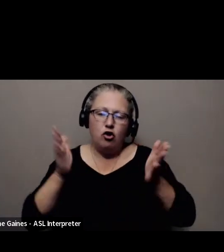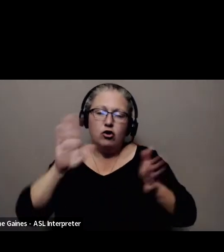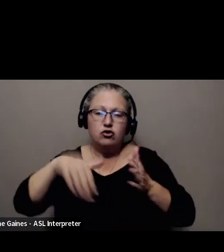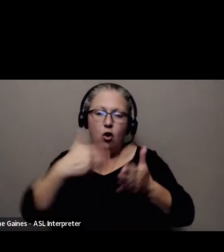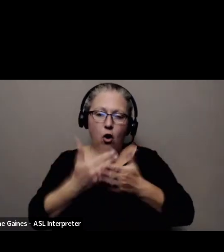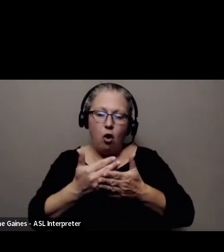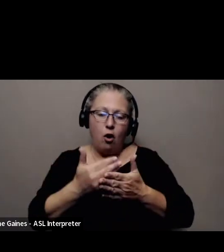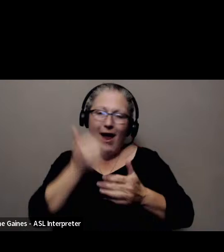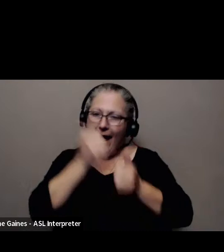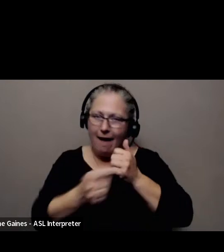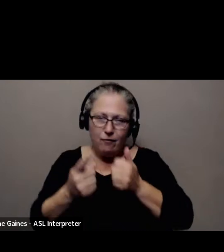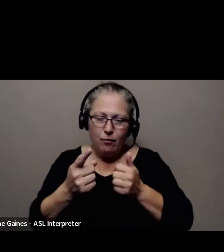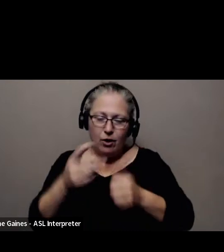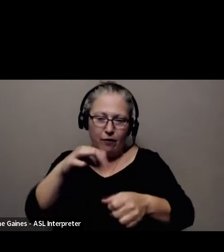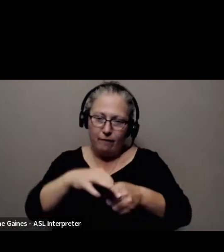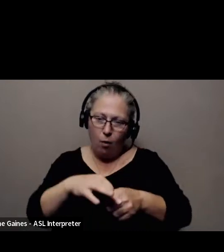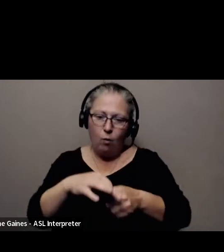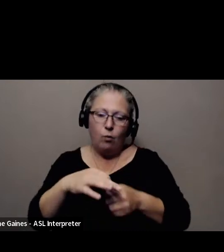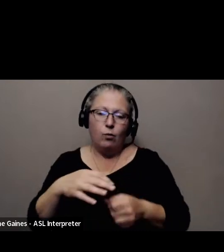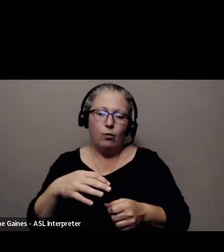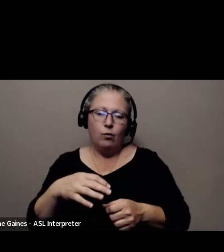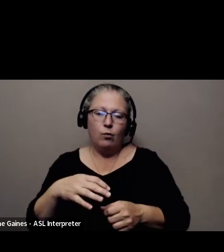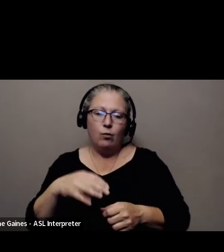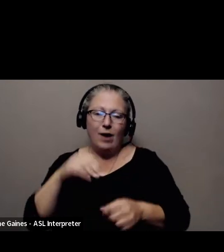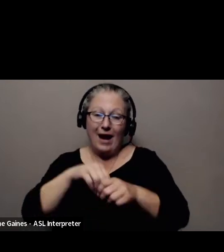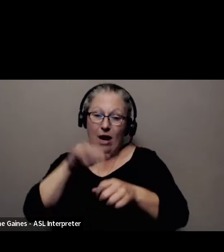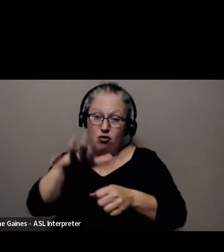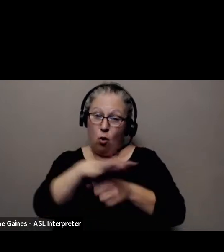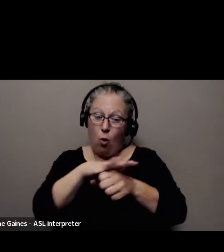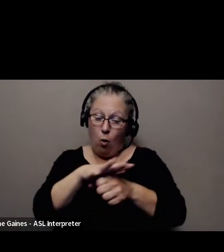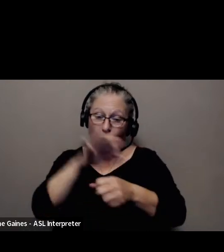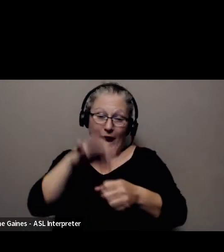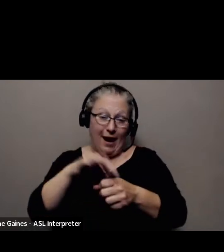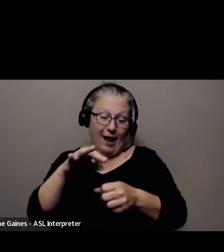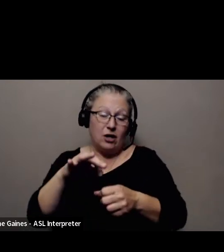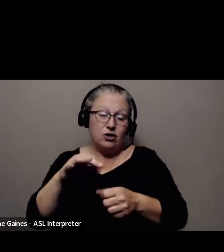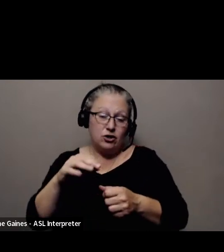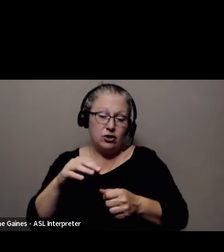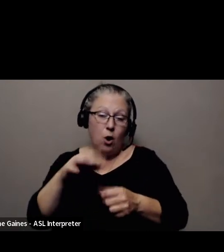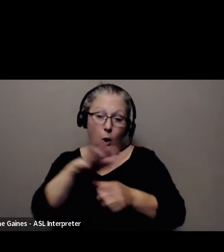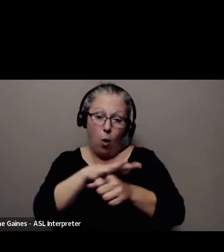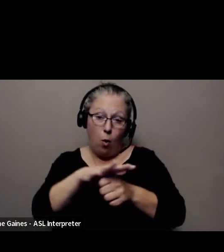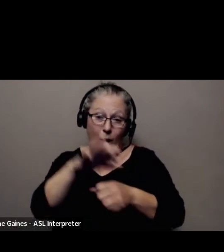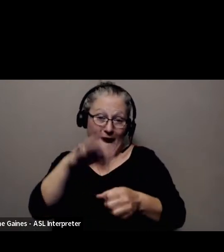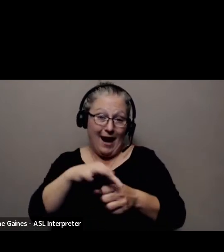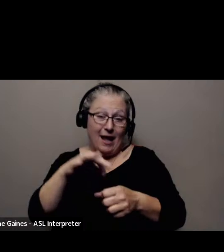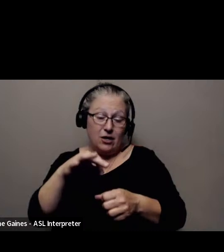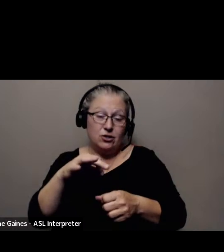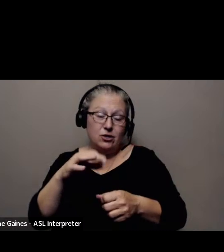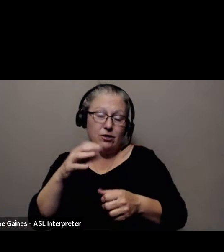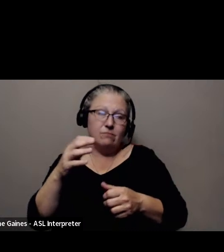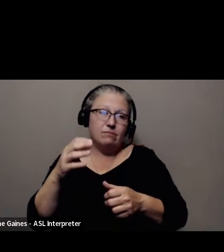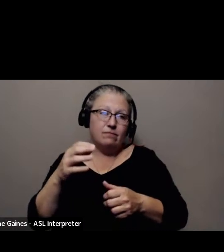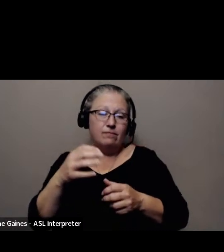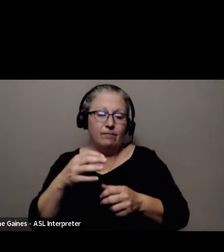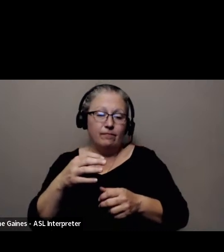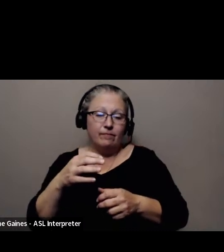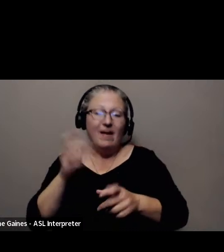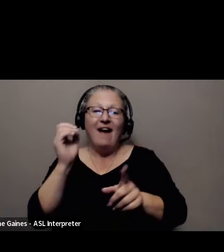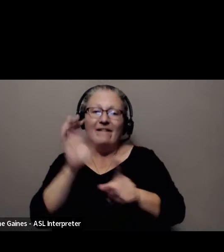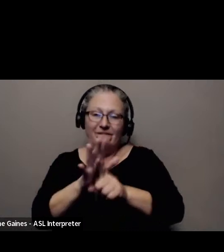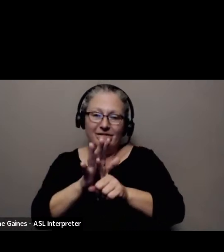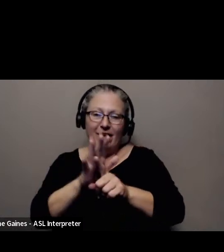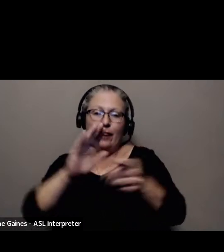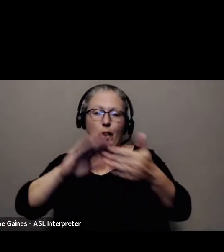our everybody to vote, especially in your local elections. Local elections, they affect